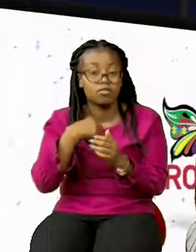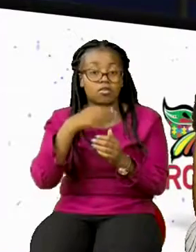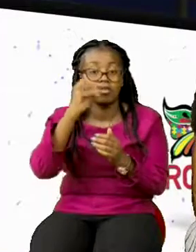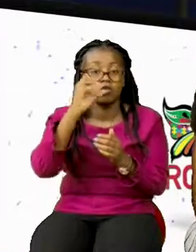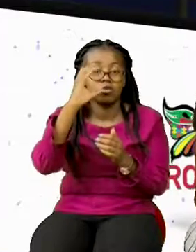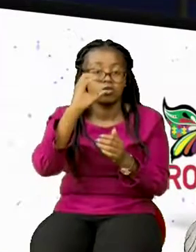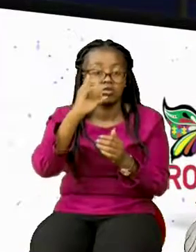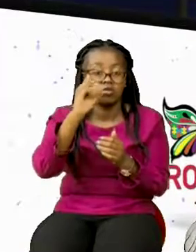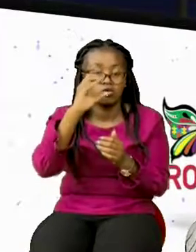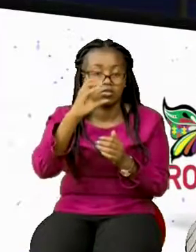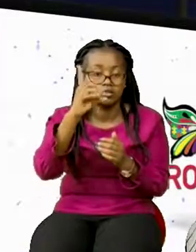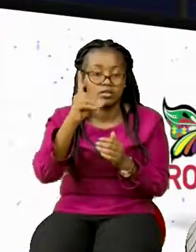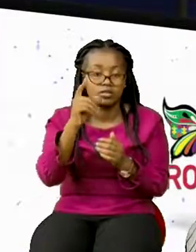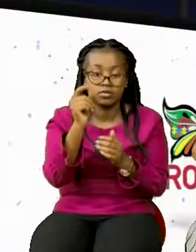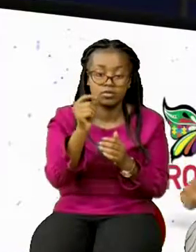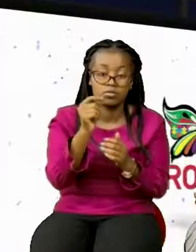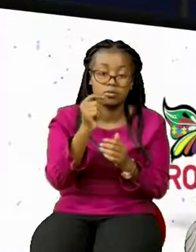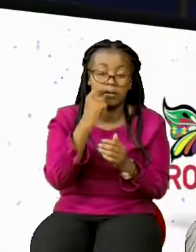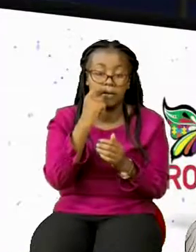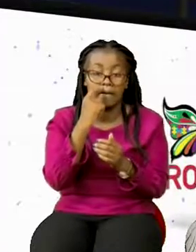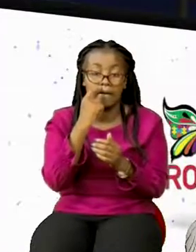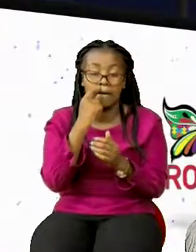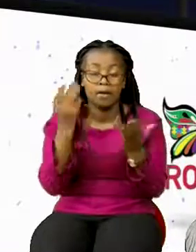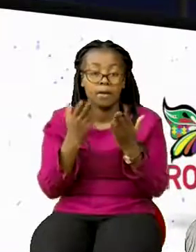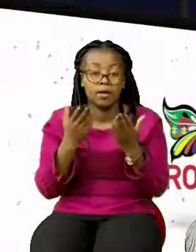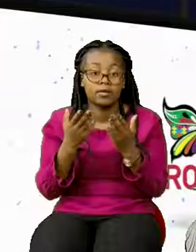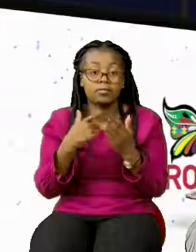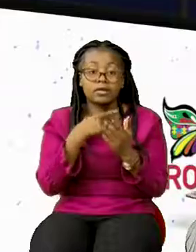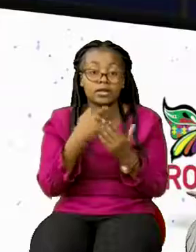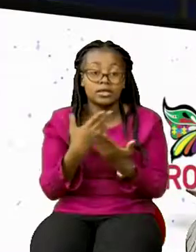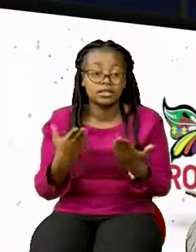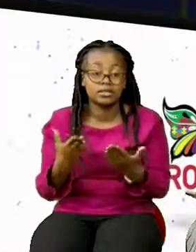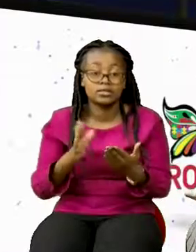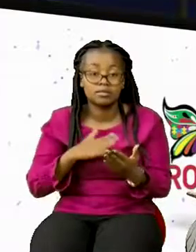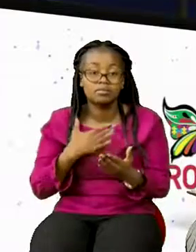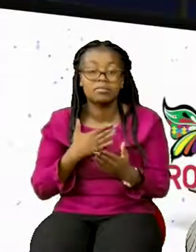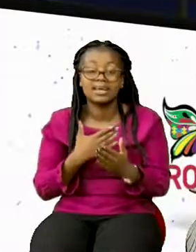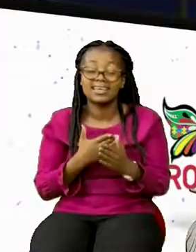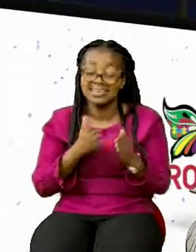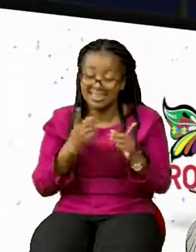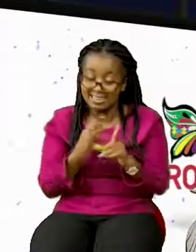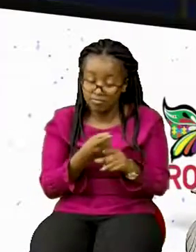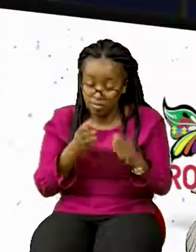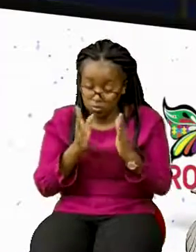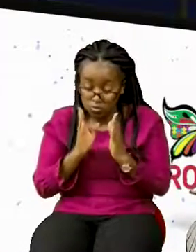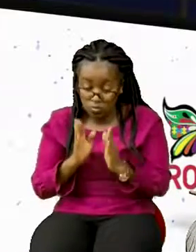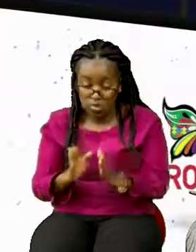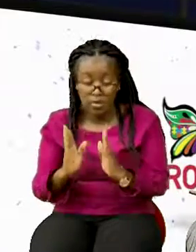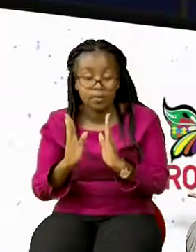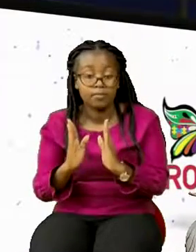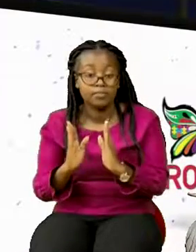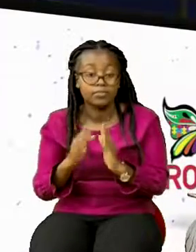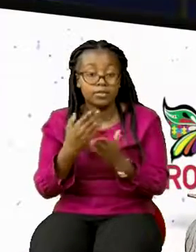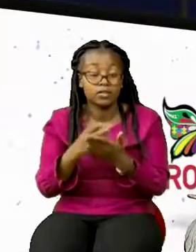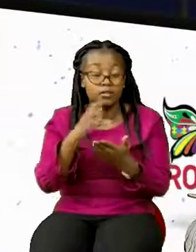not a lot. So it is a bit of OCD where I like my things this way or that way or that way. But